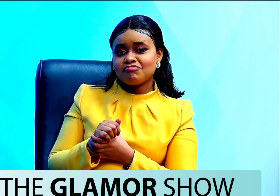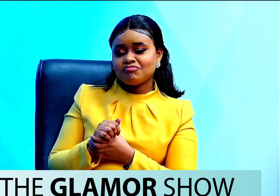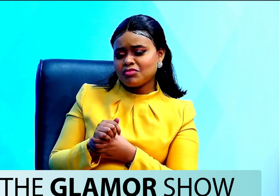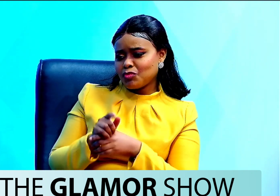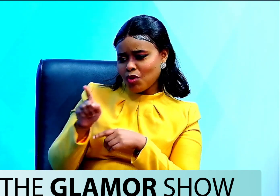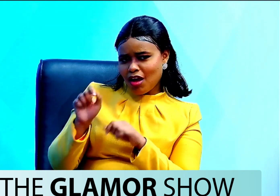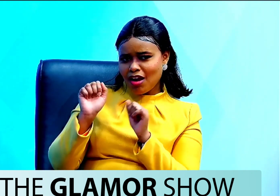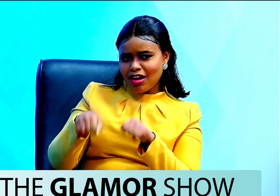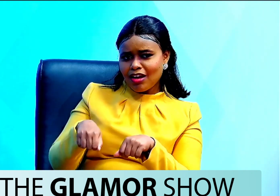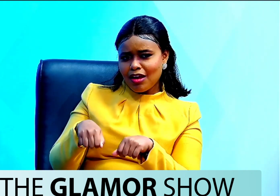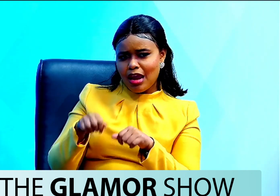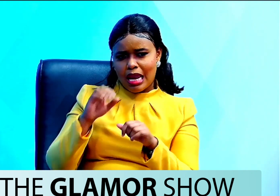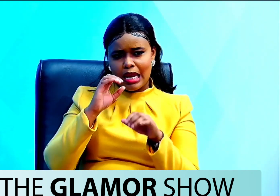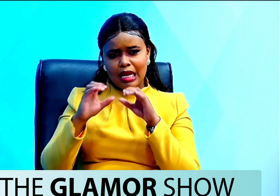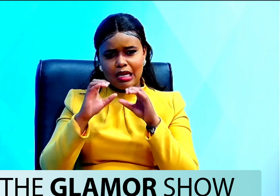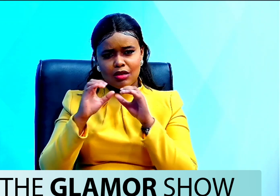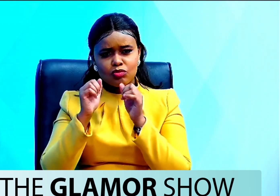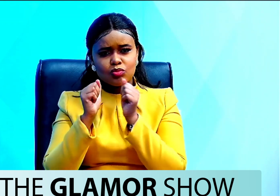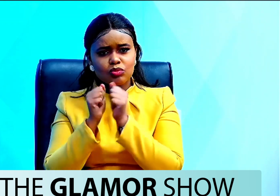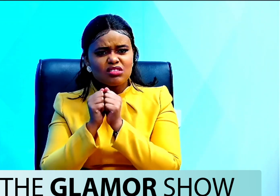Nice.